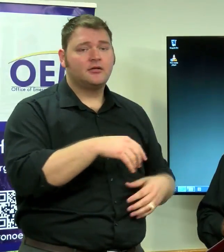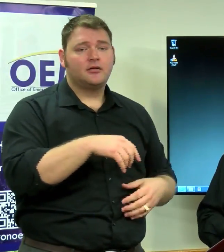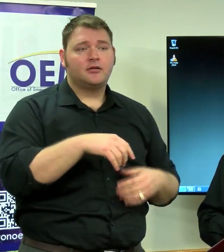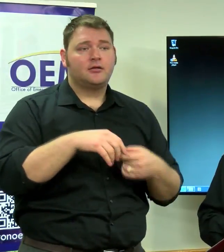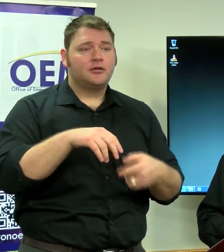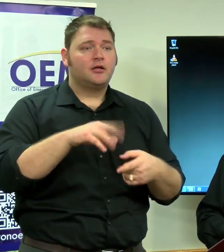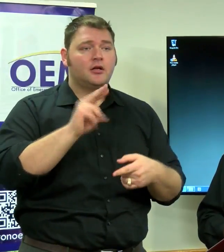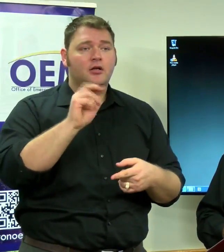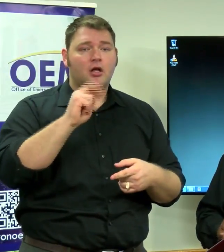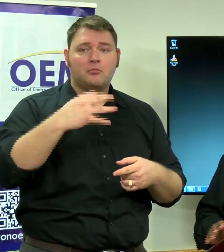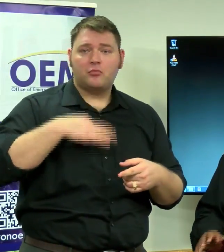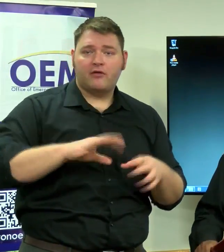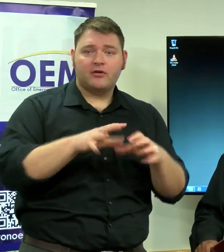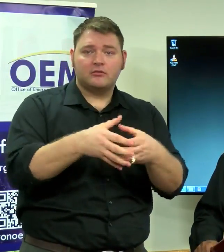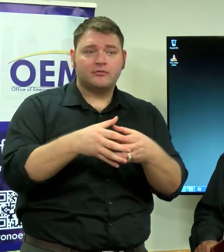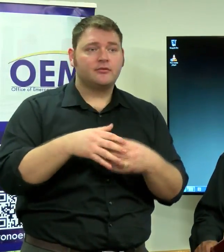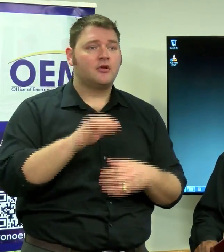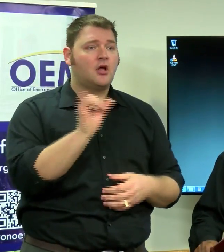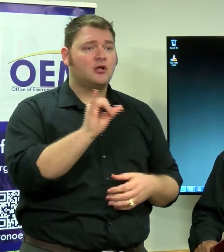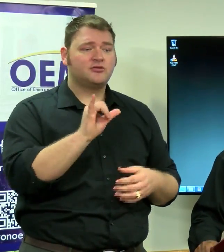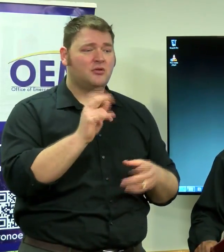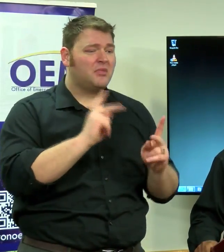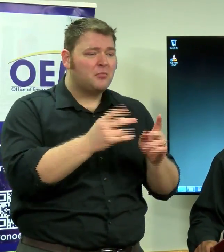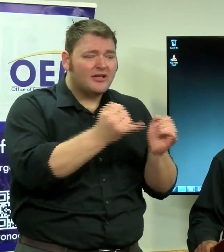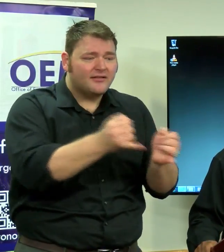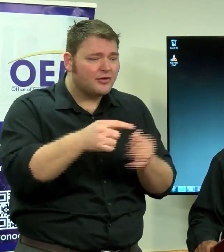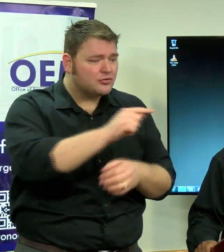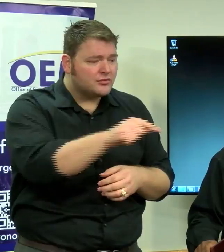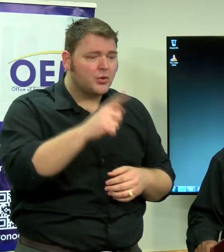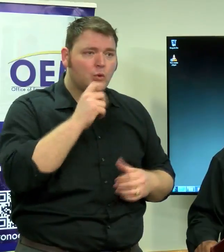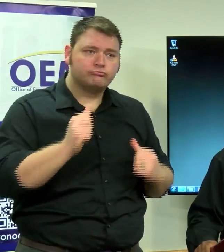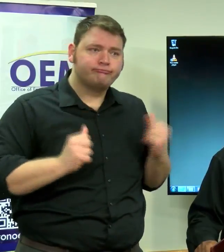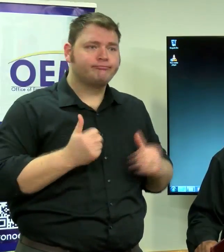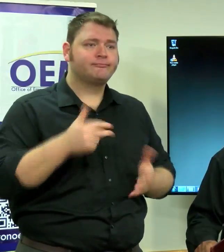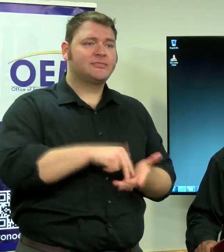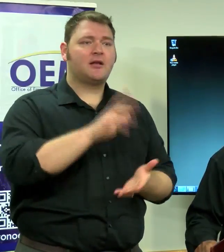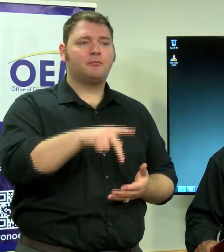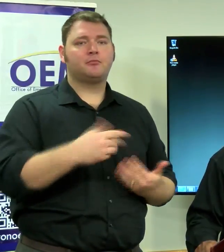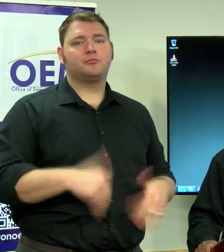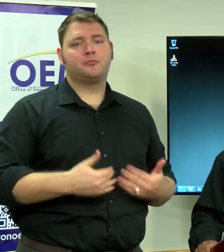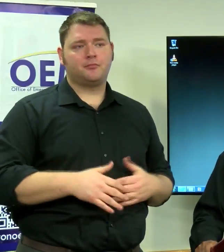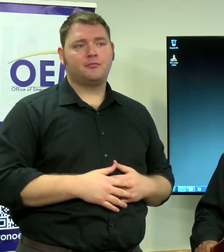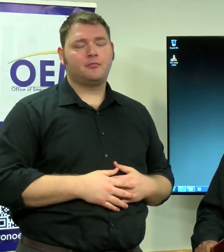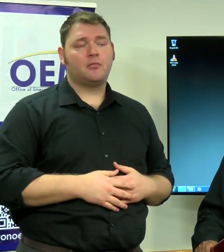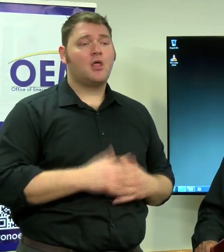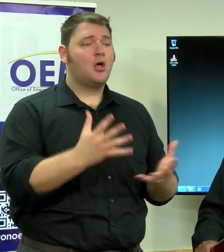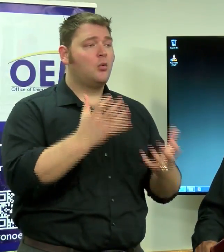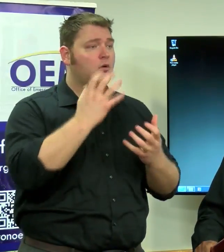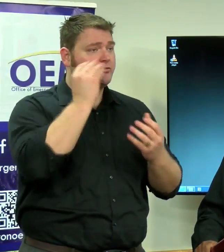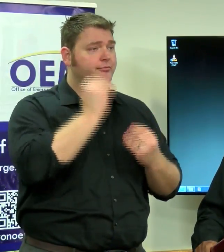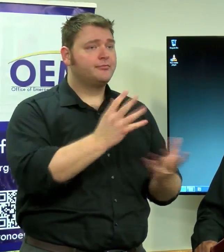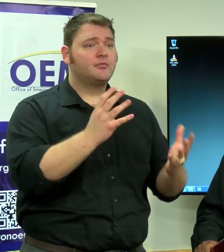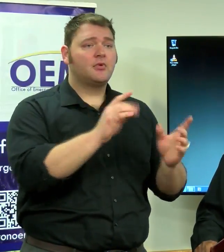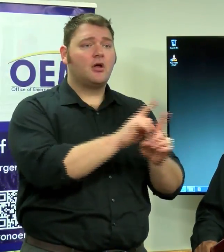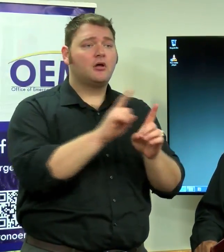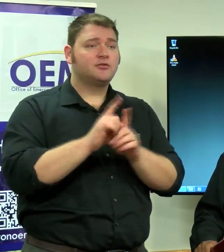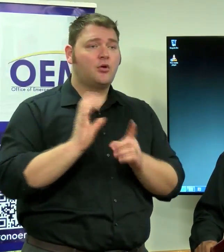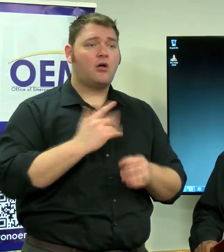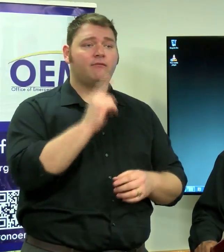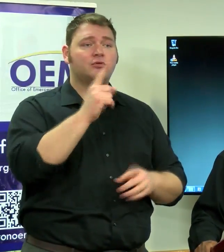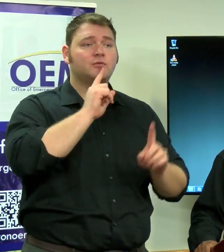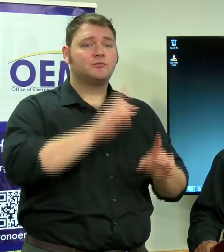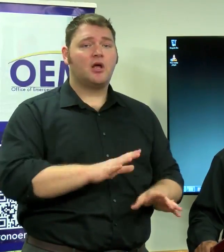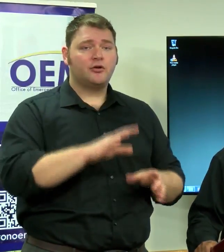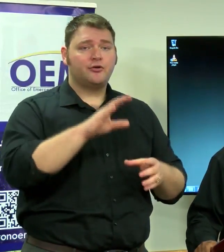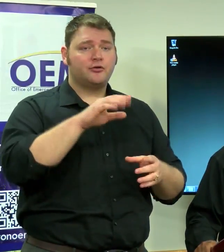all the way down just to individuals for just stepping up. I do want to highlight and say thank you to our first